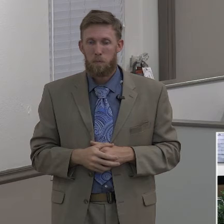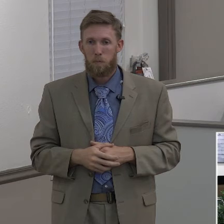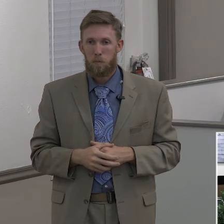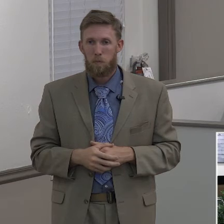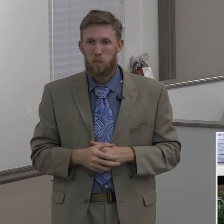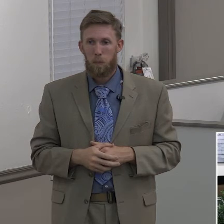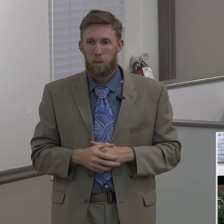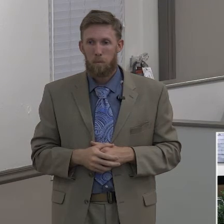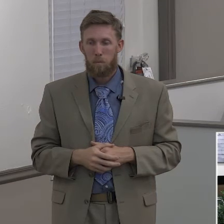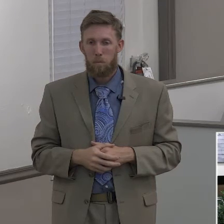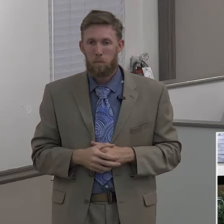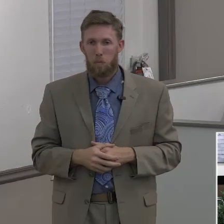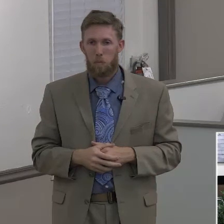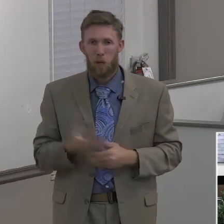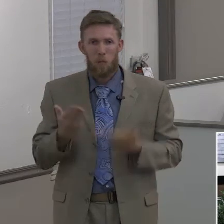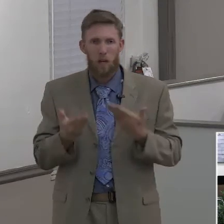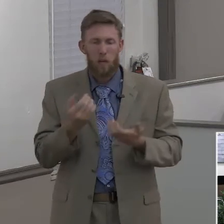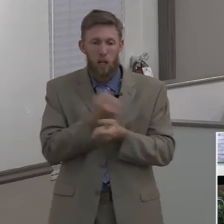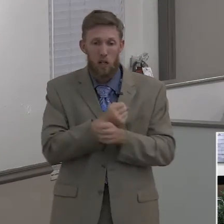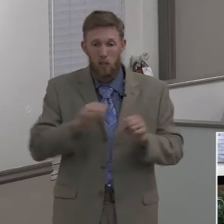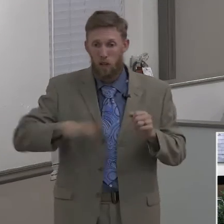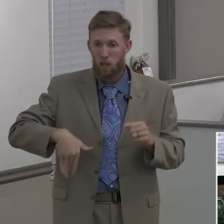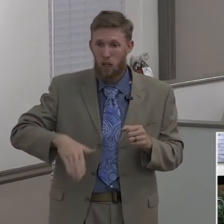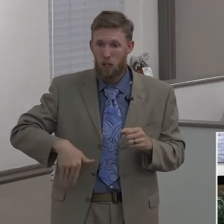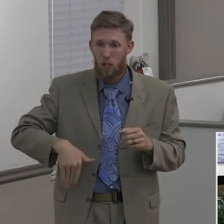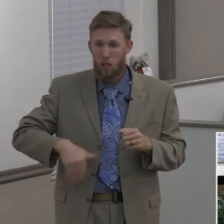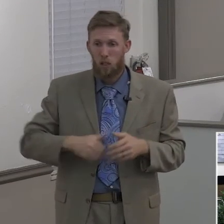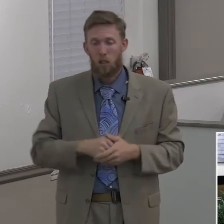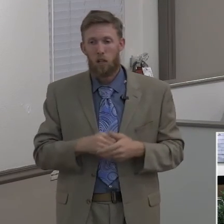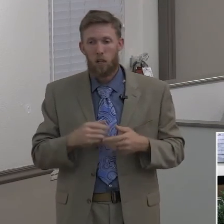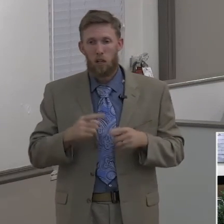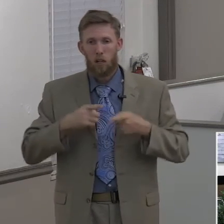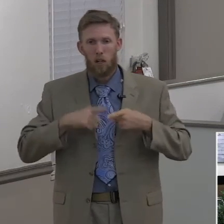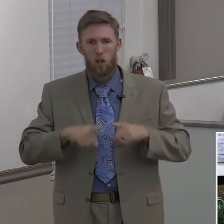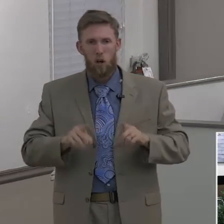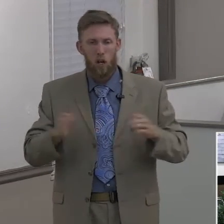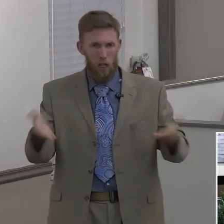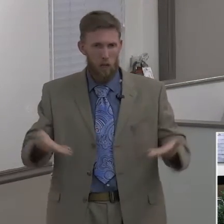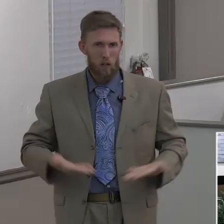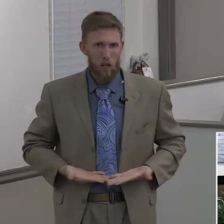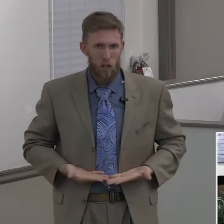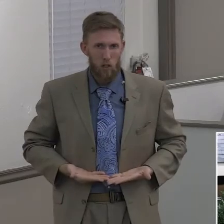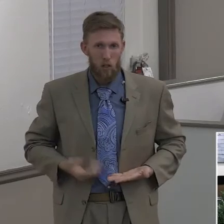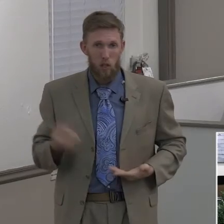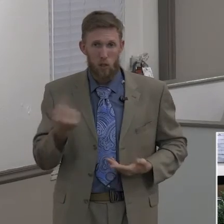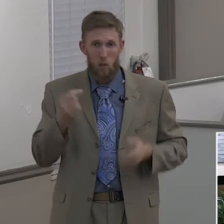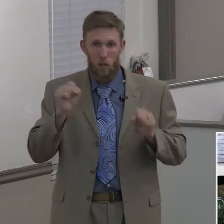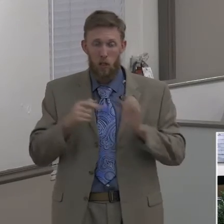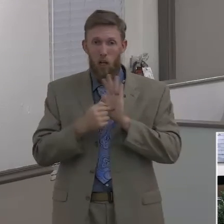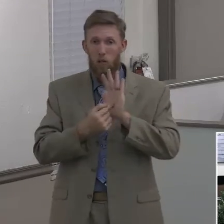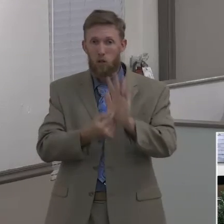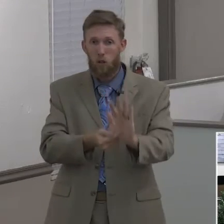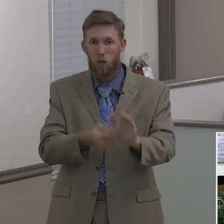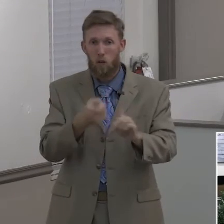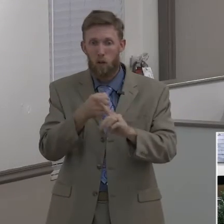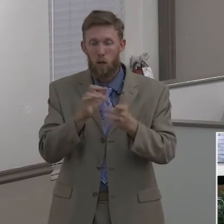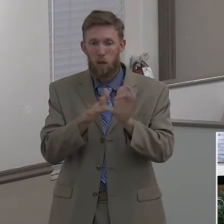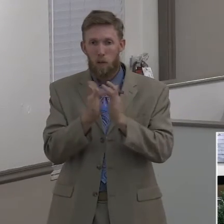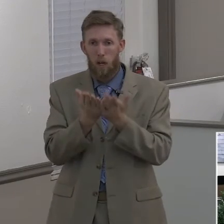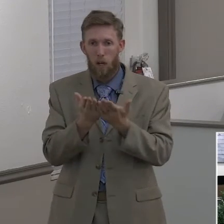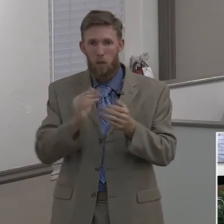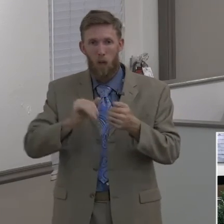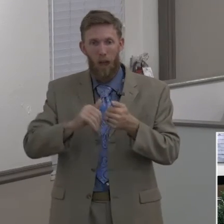Now, maybe you're here tonight and you don't know for sure if you died tonight, you'd go to heaven. You know, when the invitation happens, you come on down. Somebody will take the Bible and show